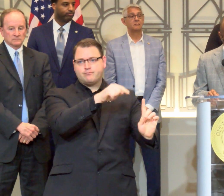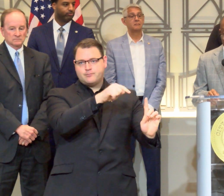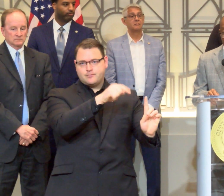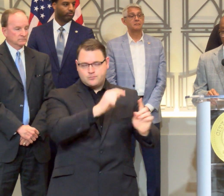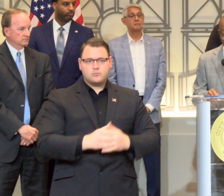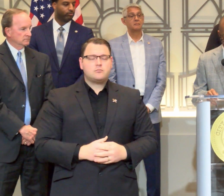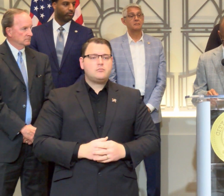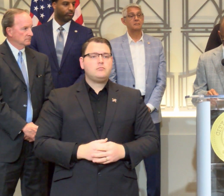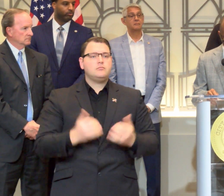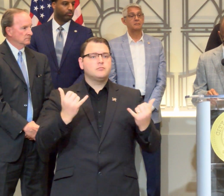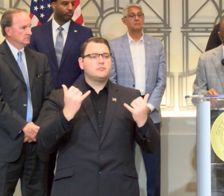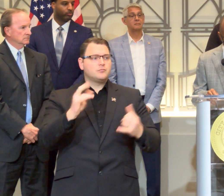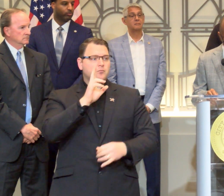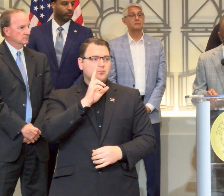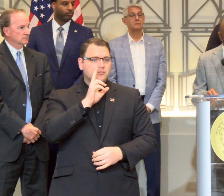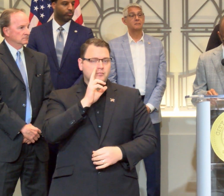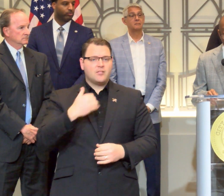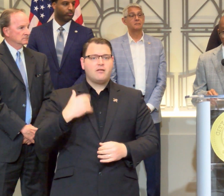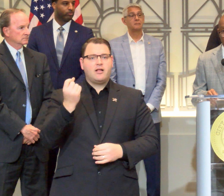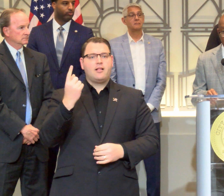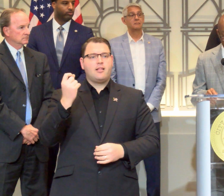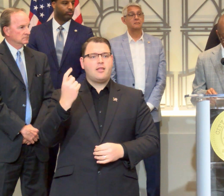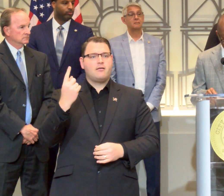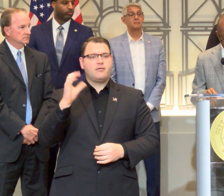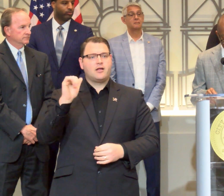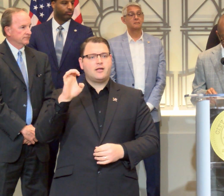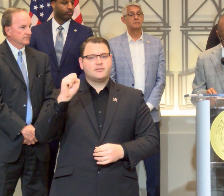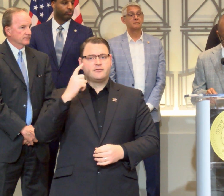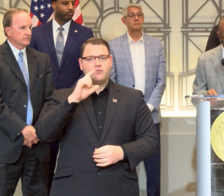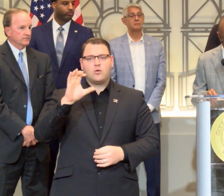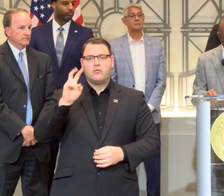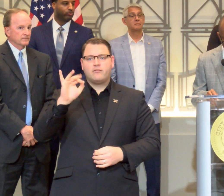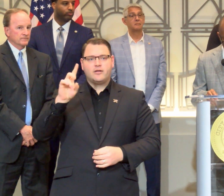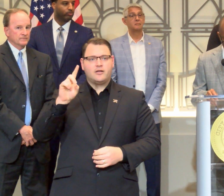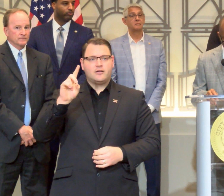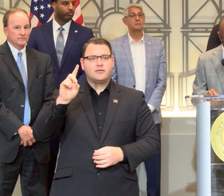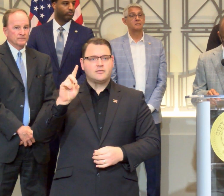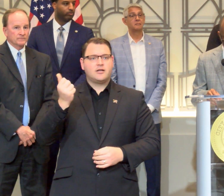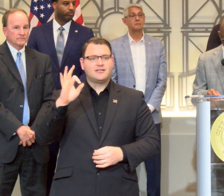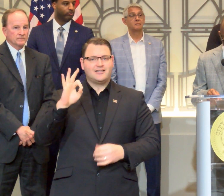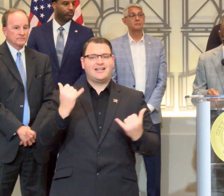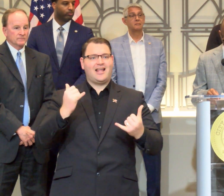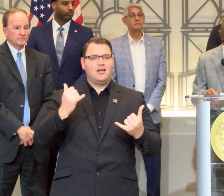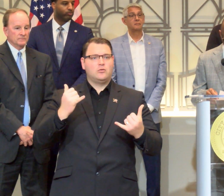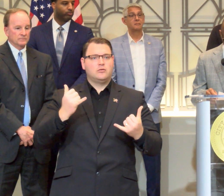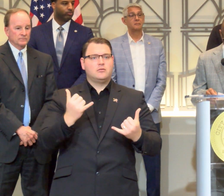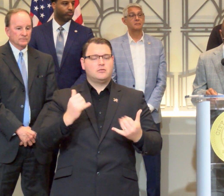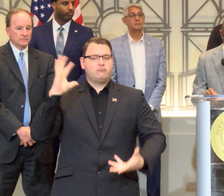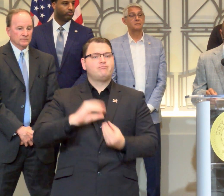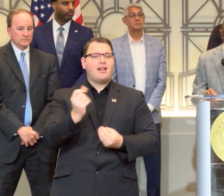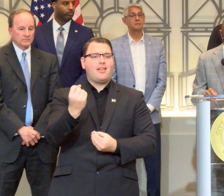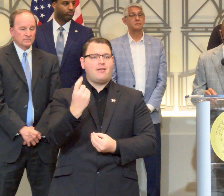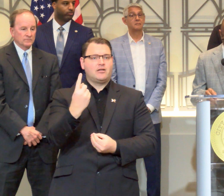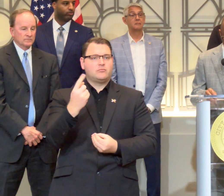reporting its 11th case of COVID-19. That's the 11th case. This case is